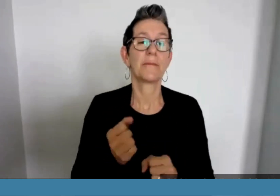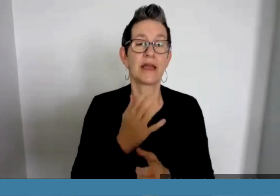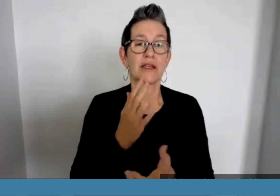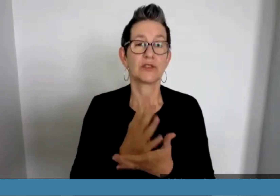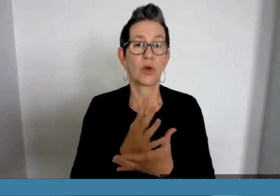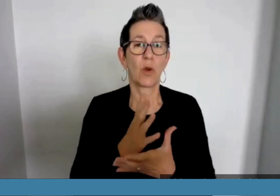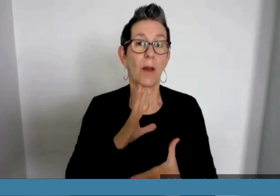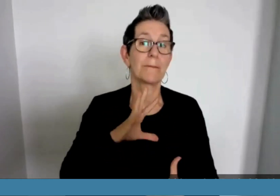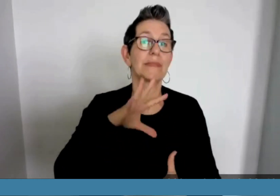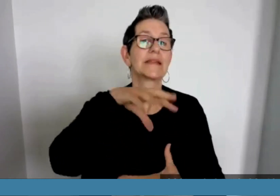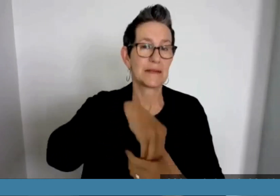accessible.